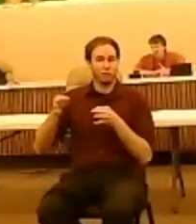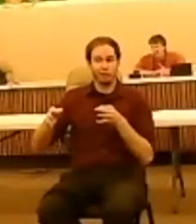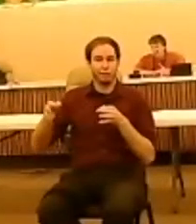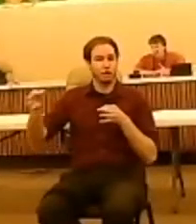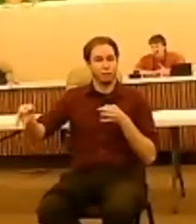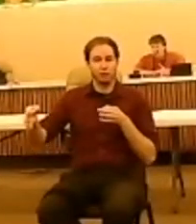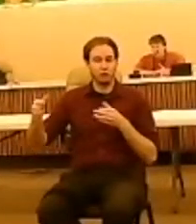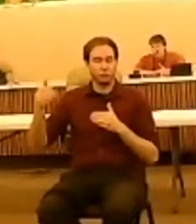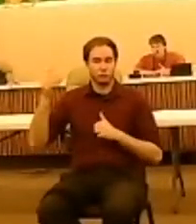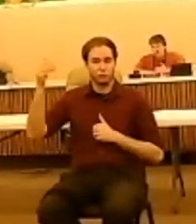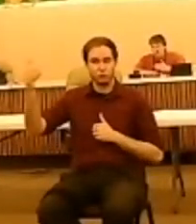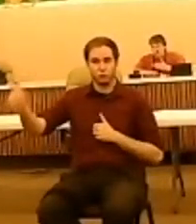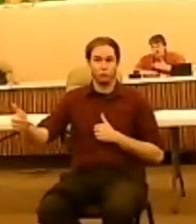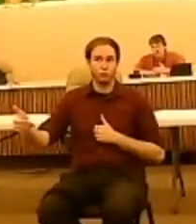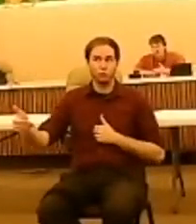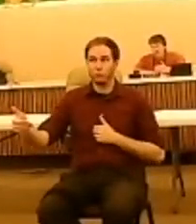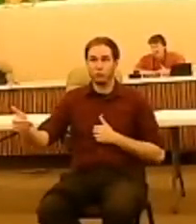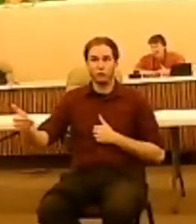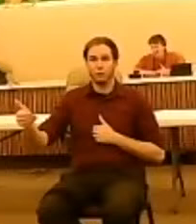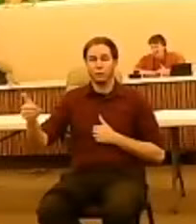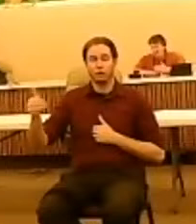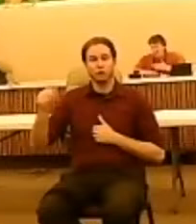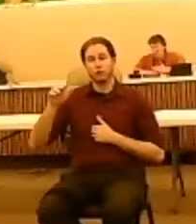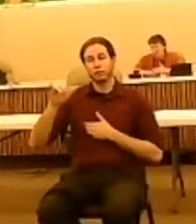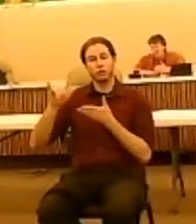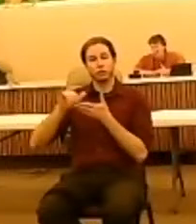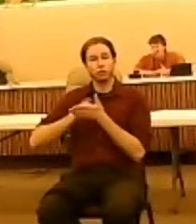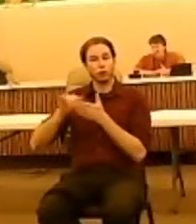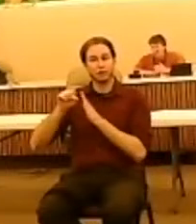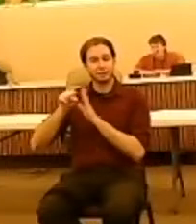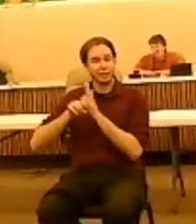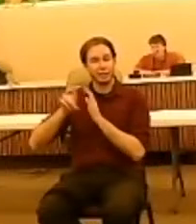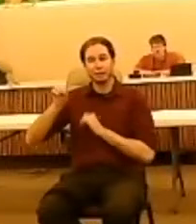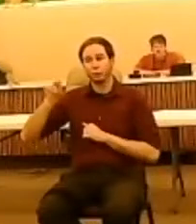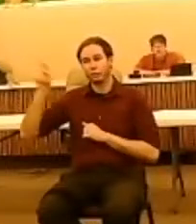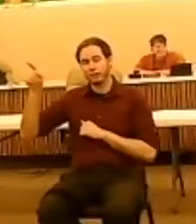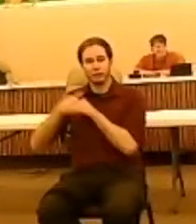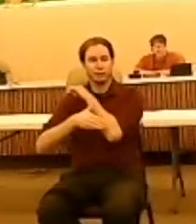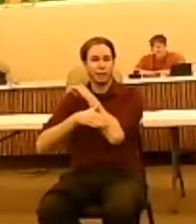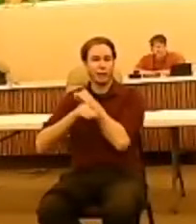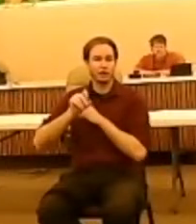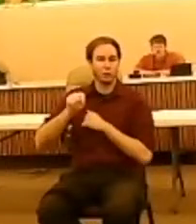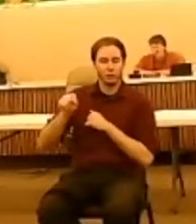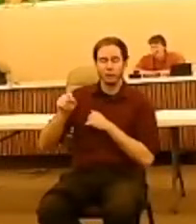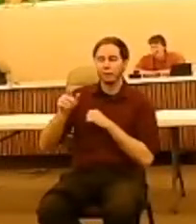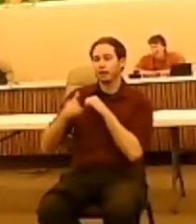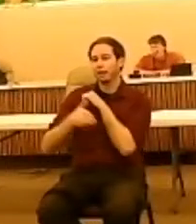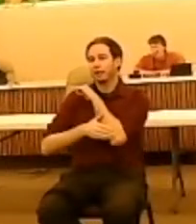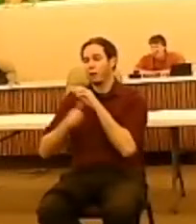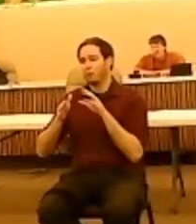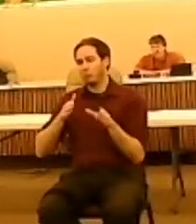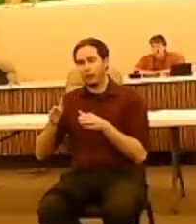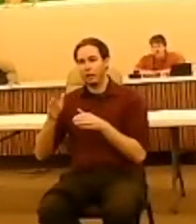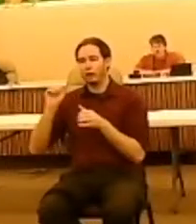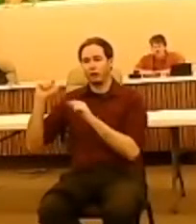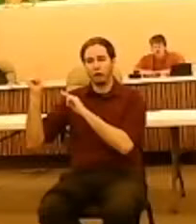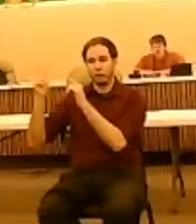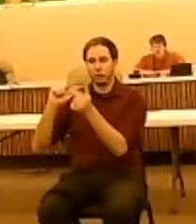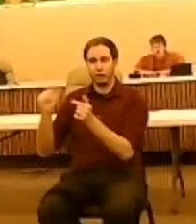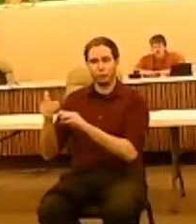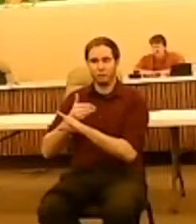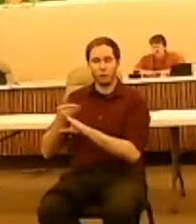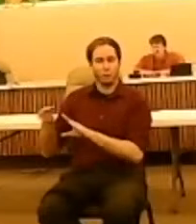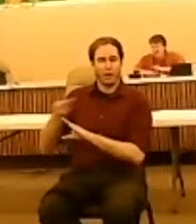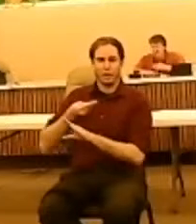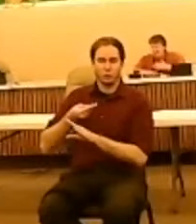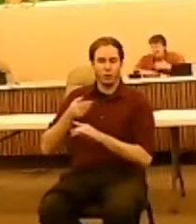to New York State DOT, county planning. So as part of the